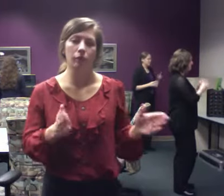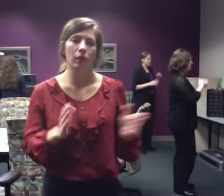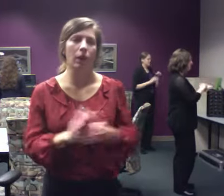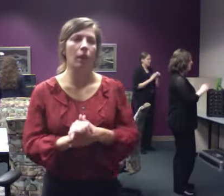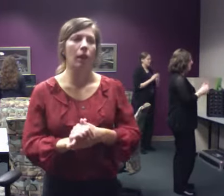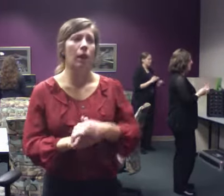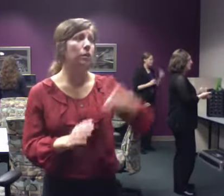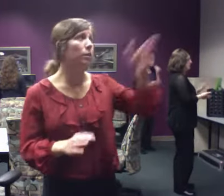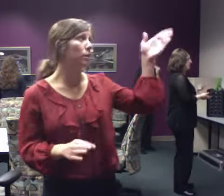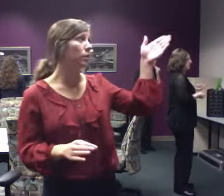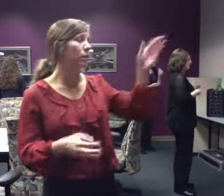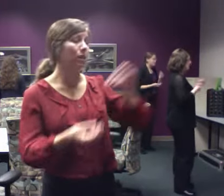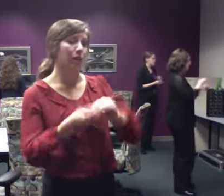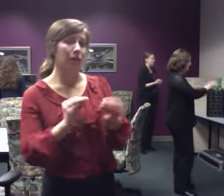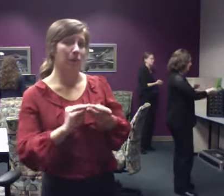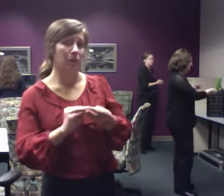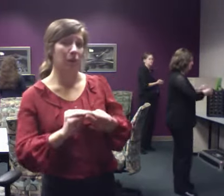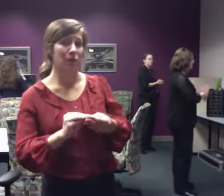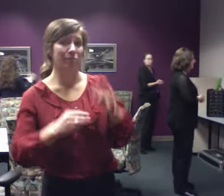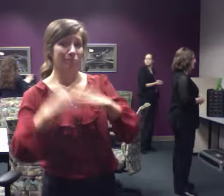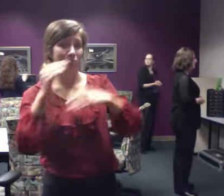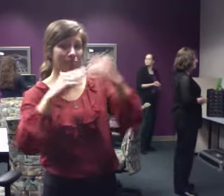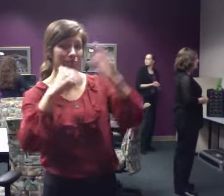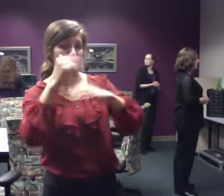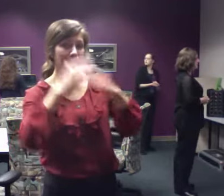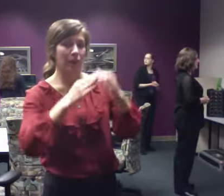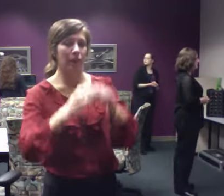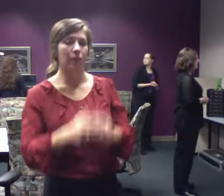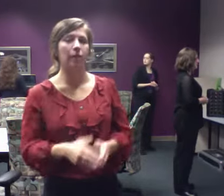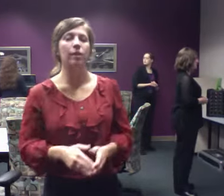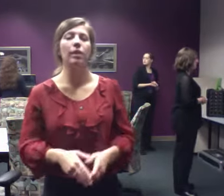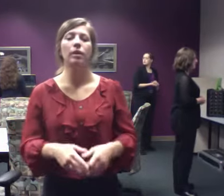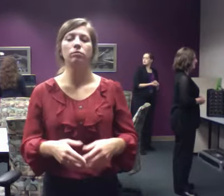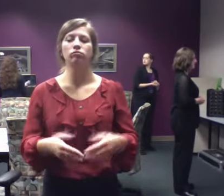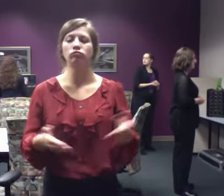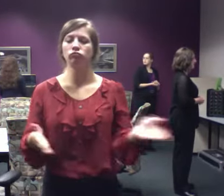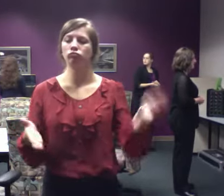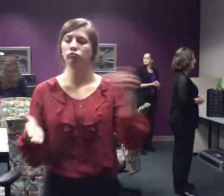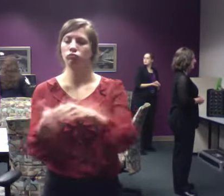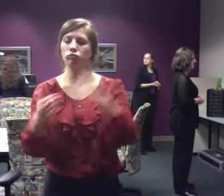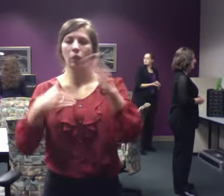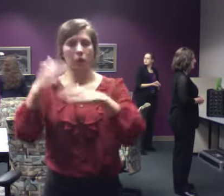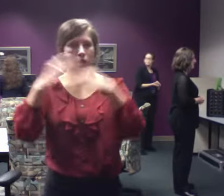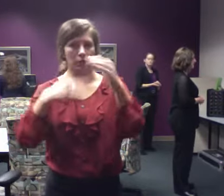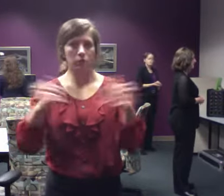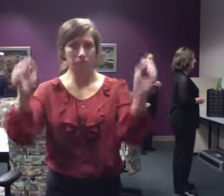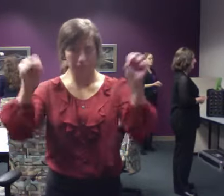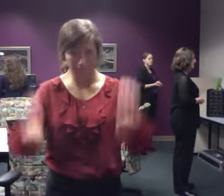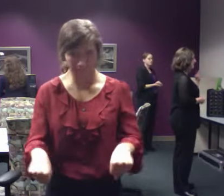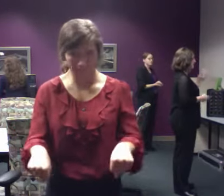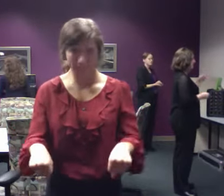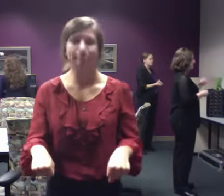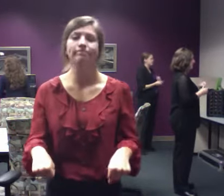war, is, and you may not be able to see this too well. This is out of your book. And this is Soviet war